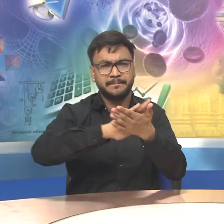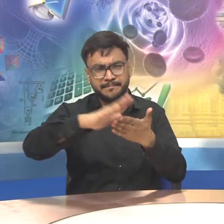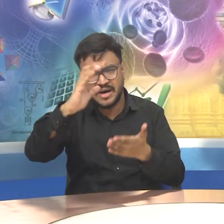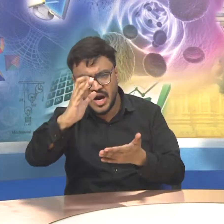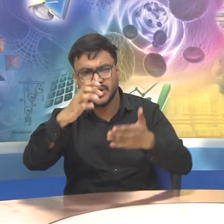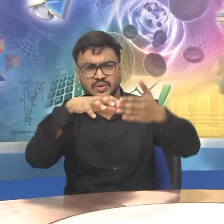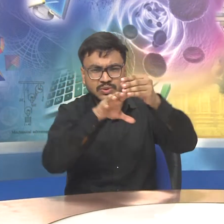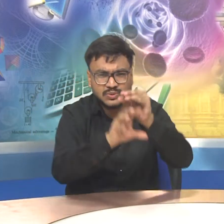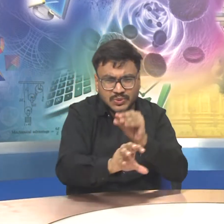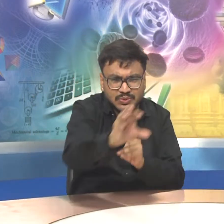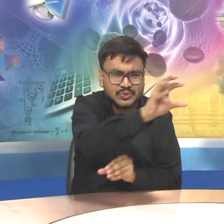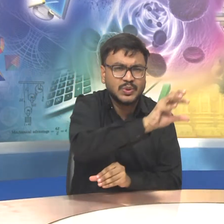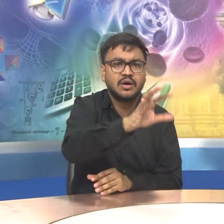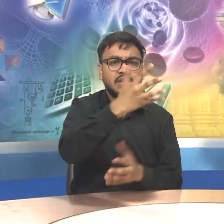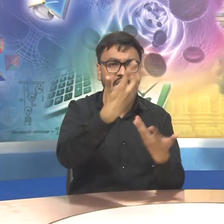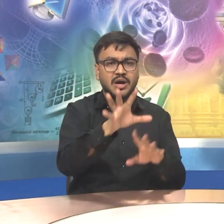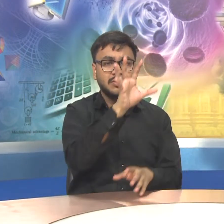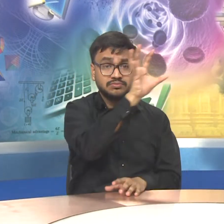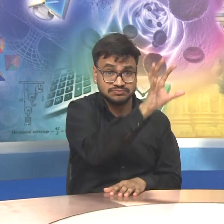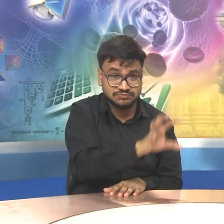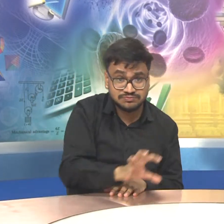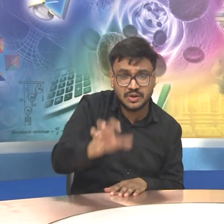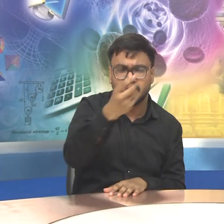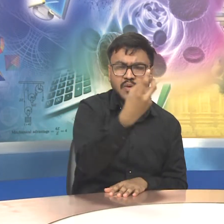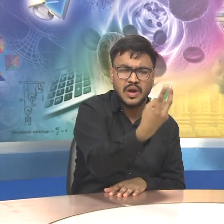2 or more than 2 such courts.